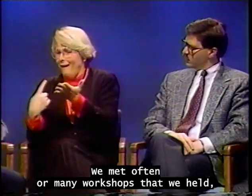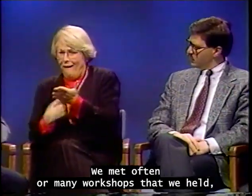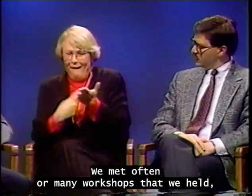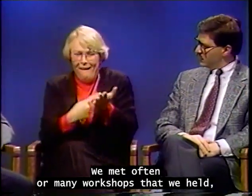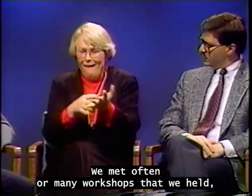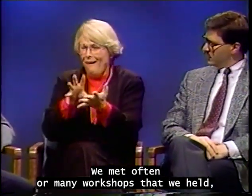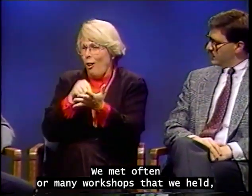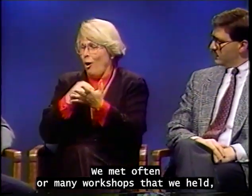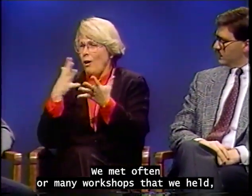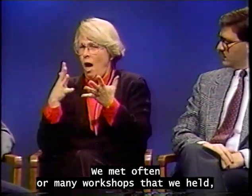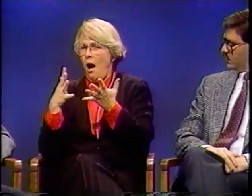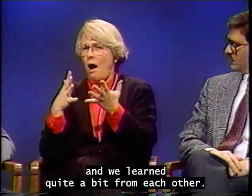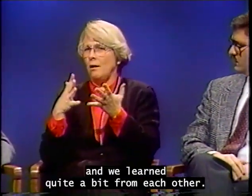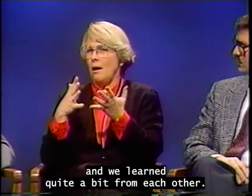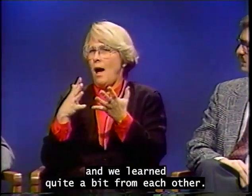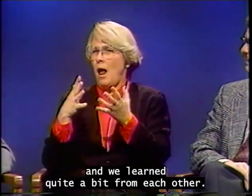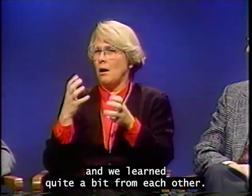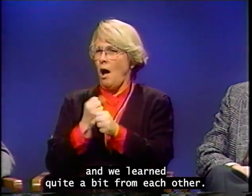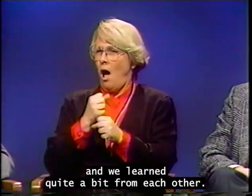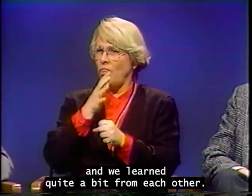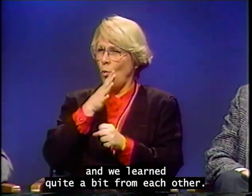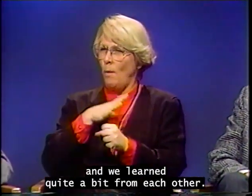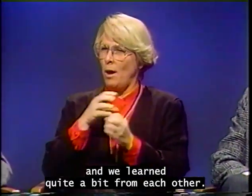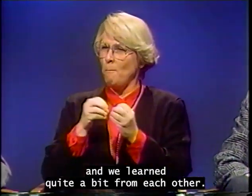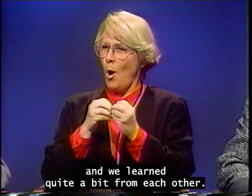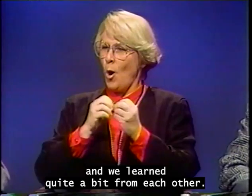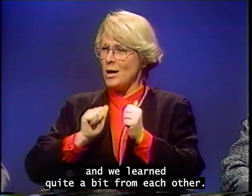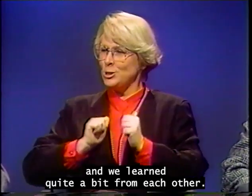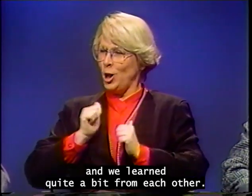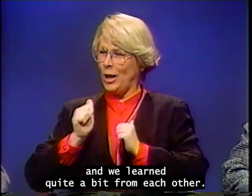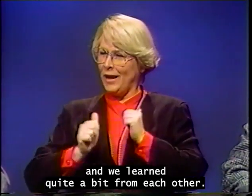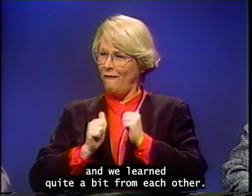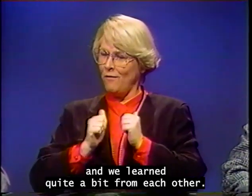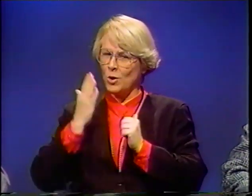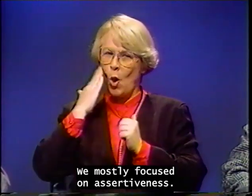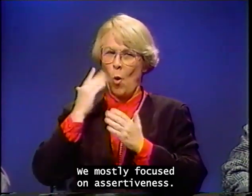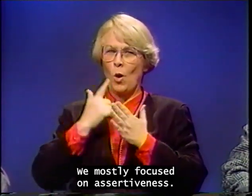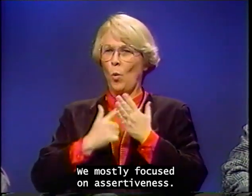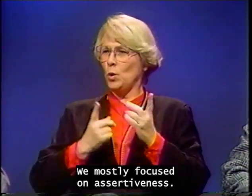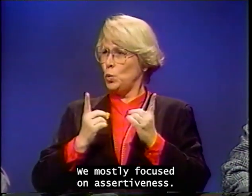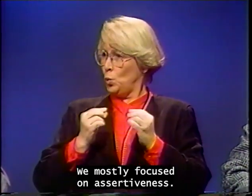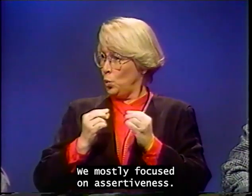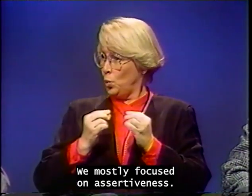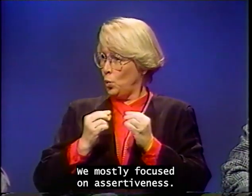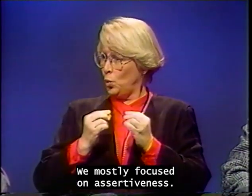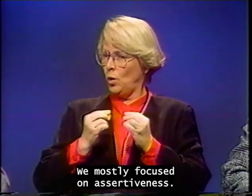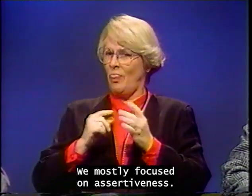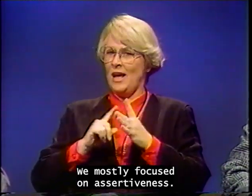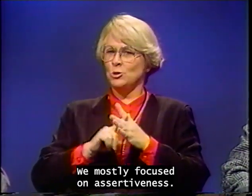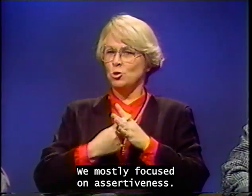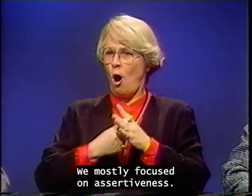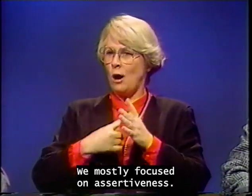that we held, and we learned quite a bit from each other. We mostly focused on assertiveness.